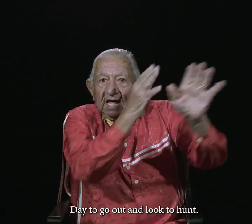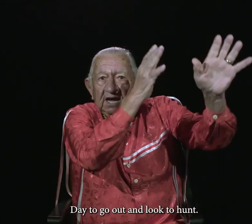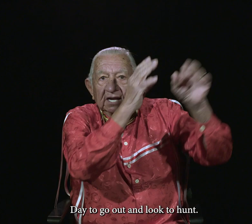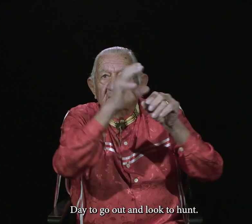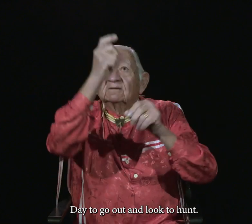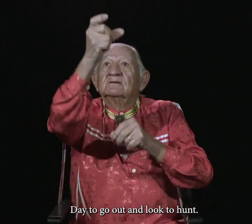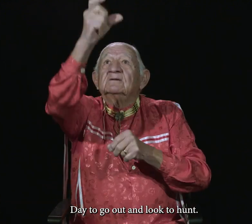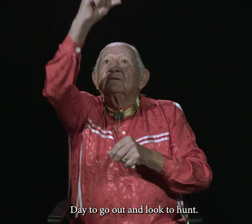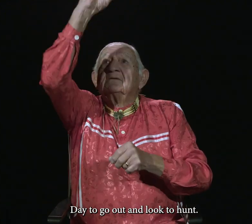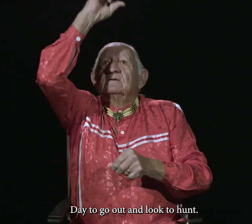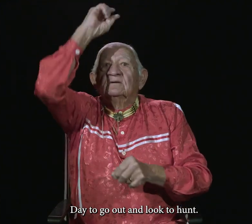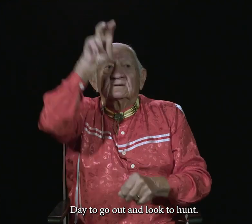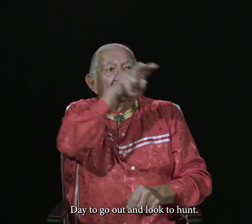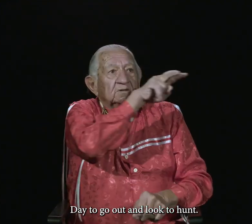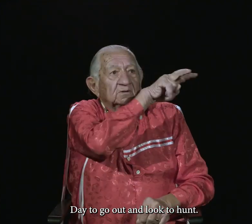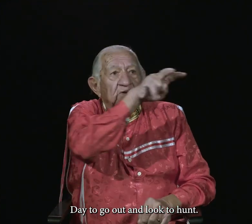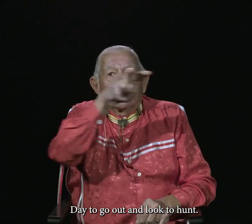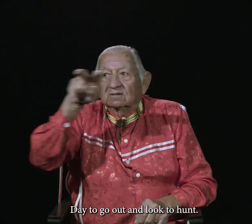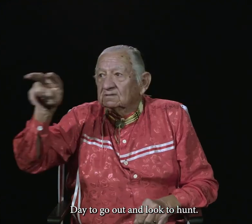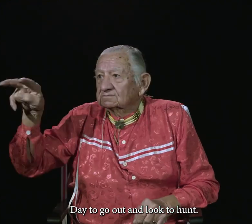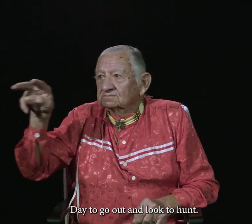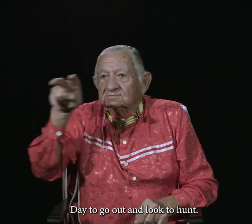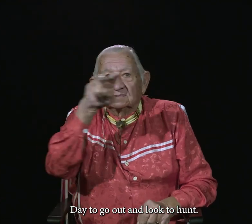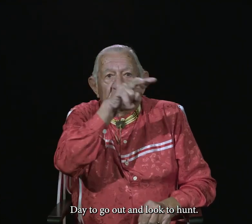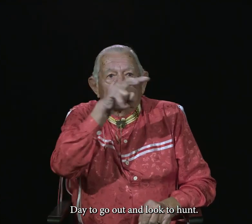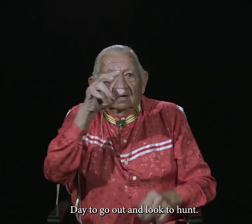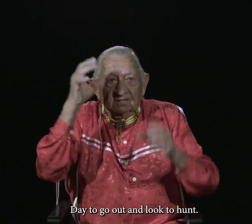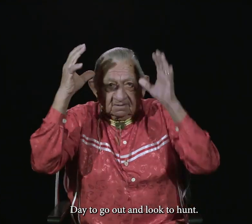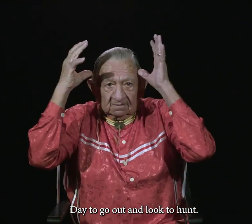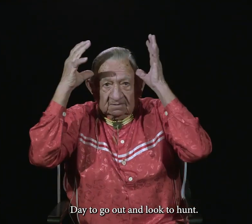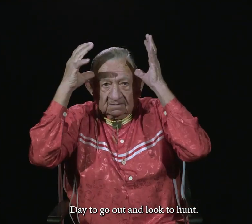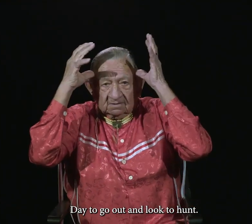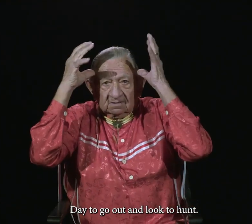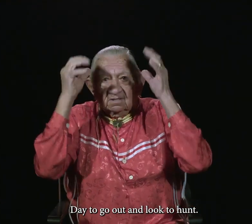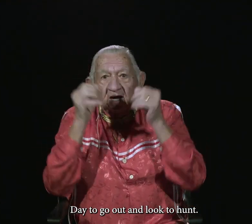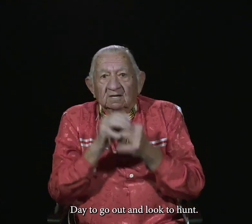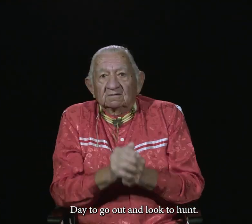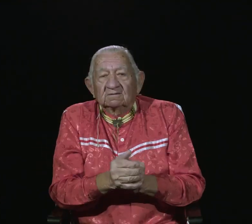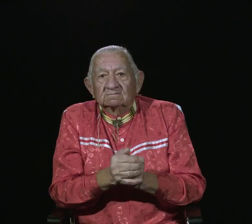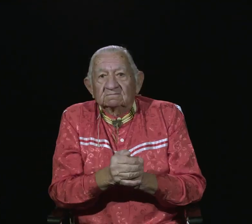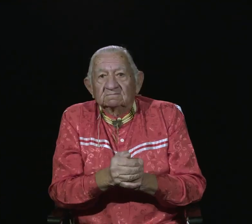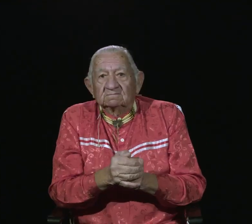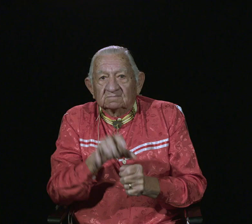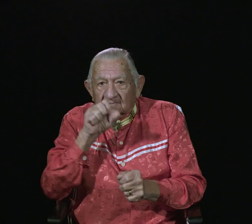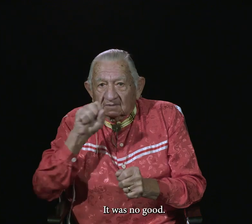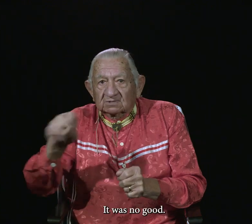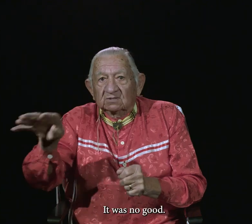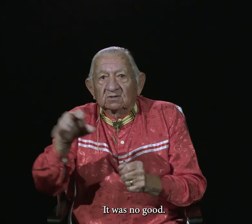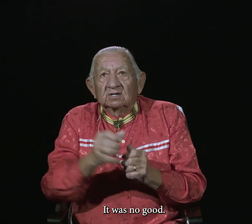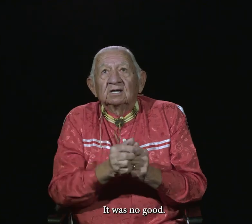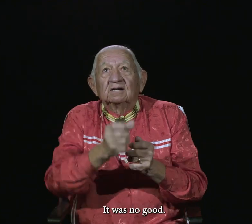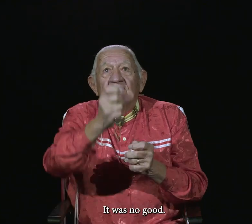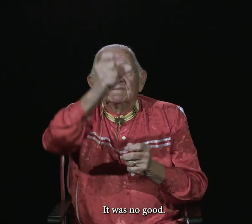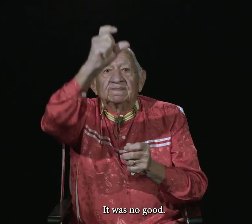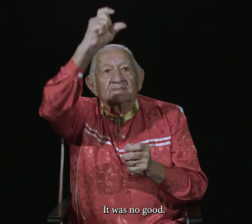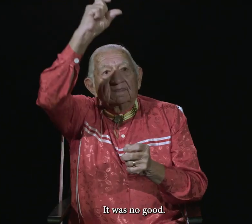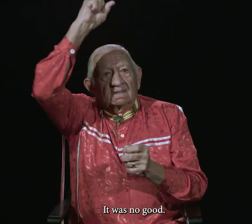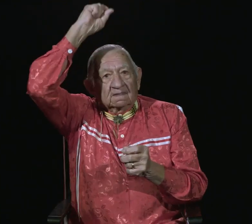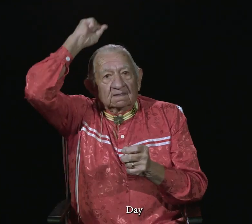day to go out and look, to hunt. It was no good